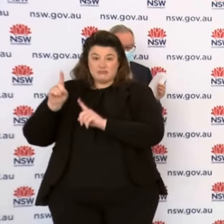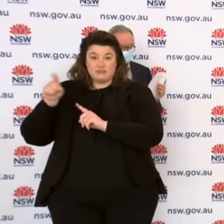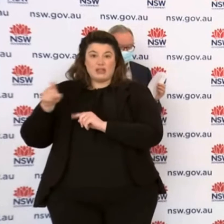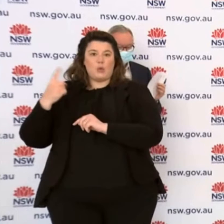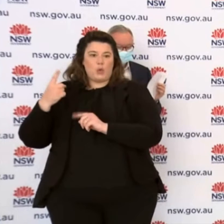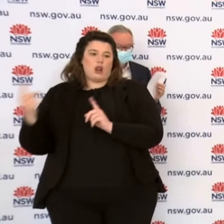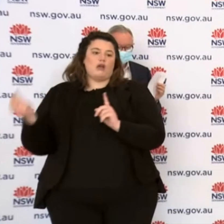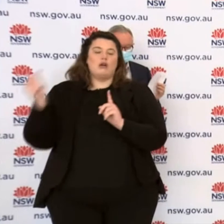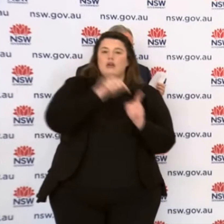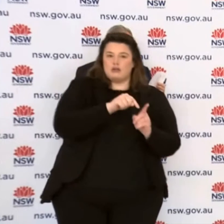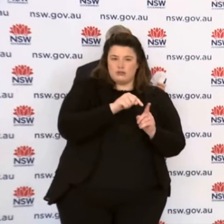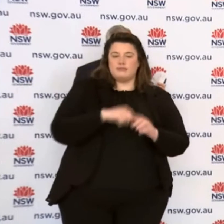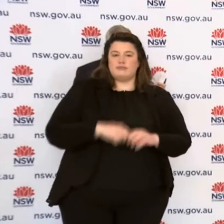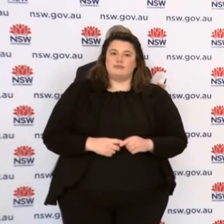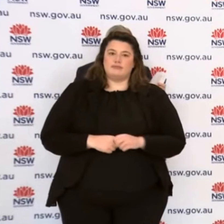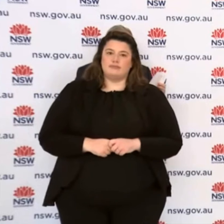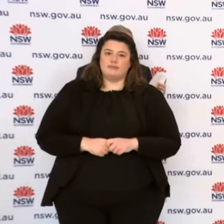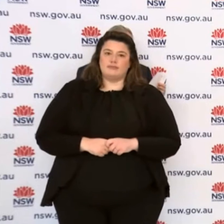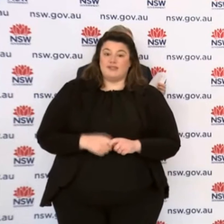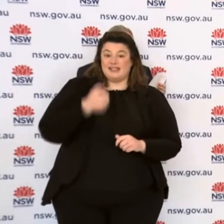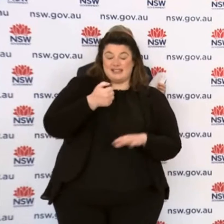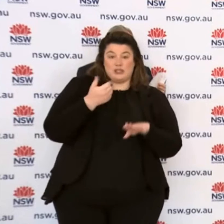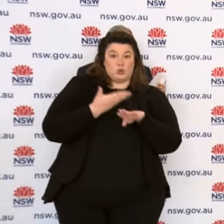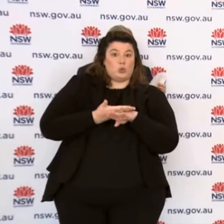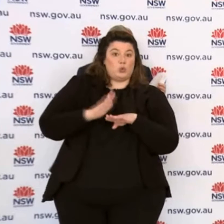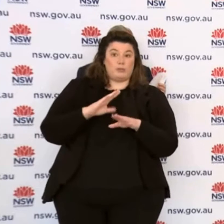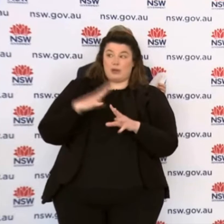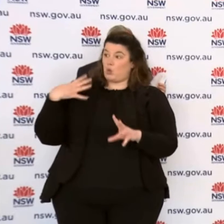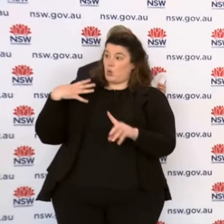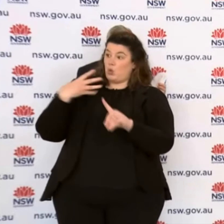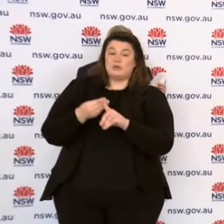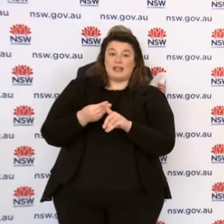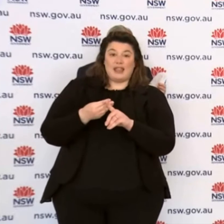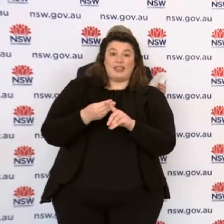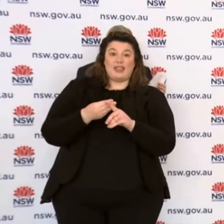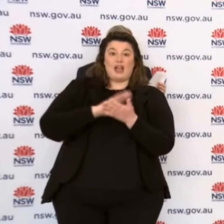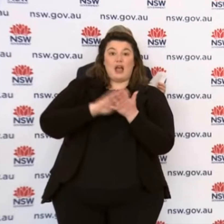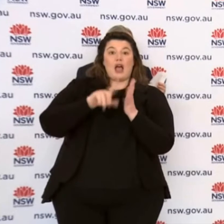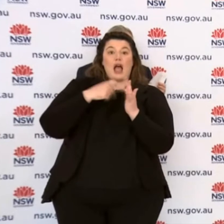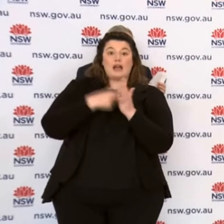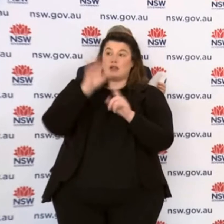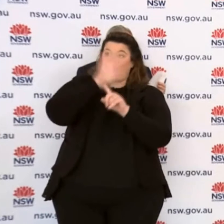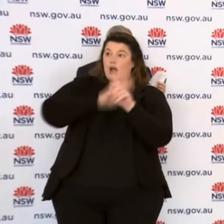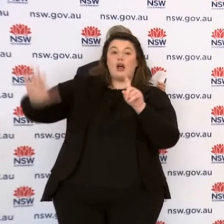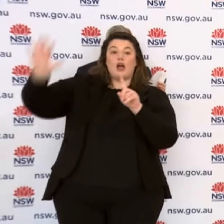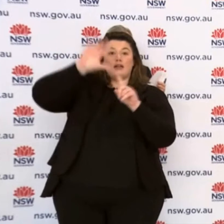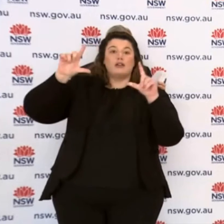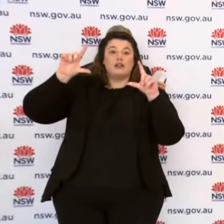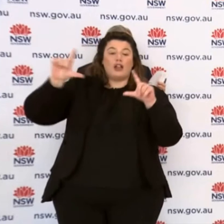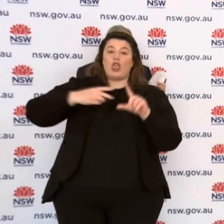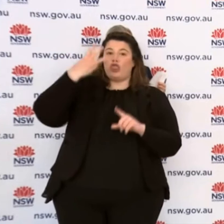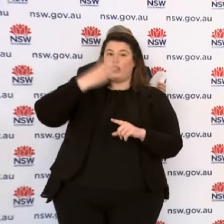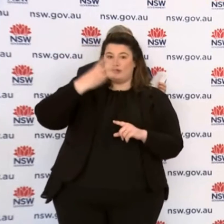household contacts. These 6 new cases bring the total number of cases in the Hunter, New England area to